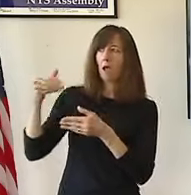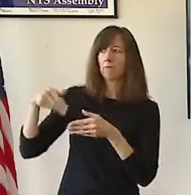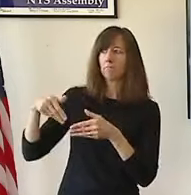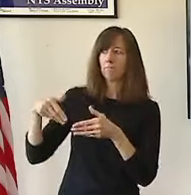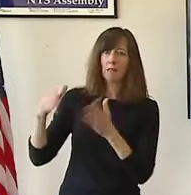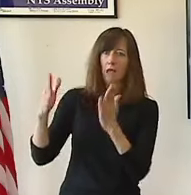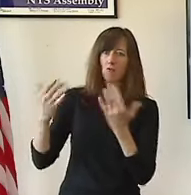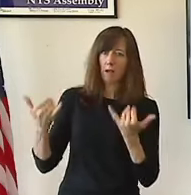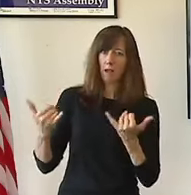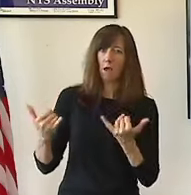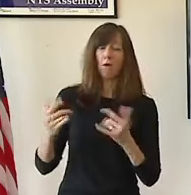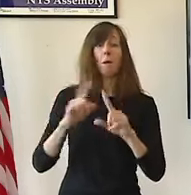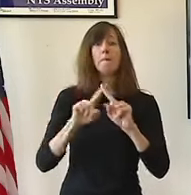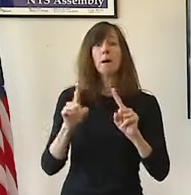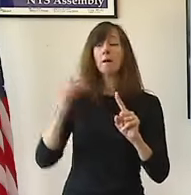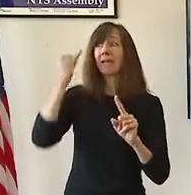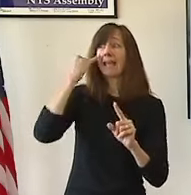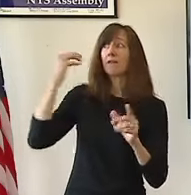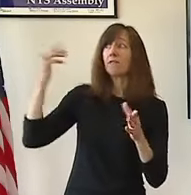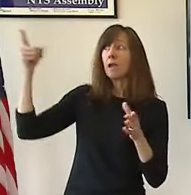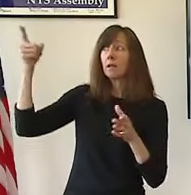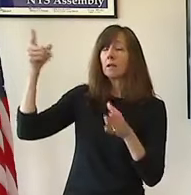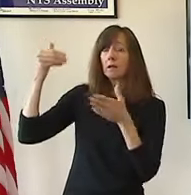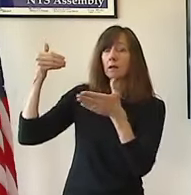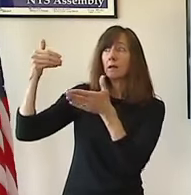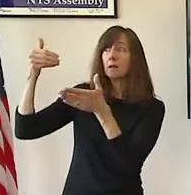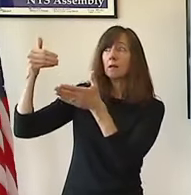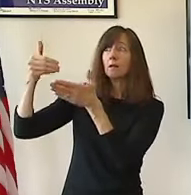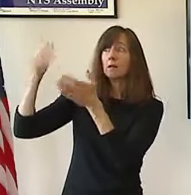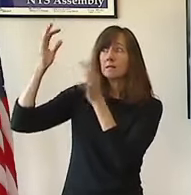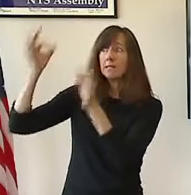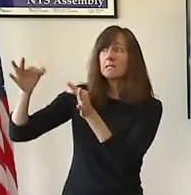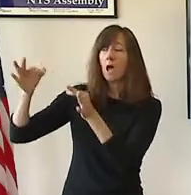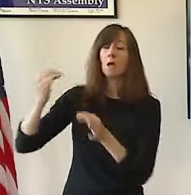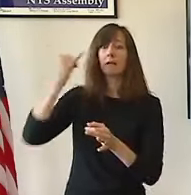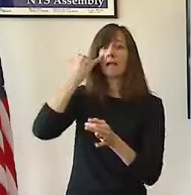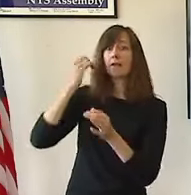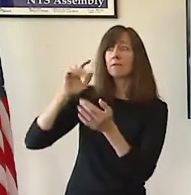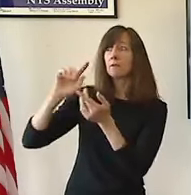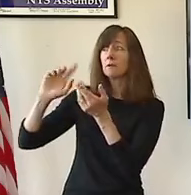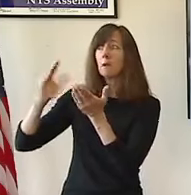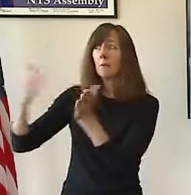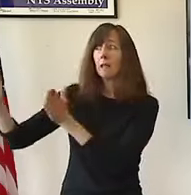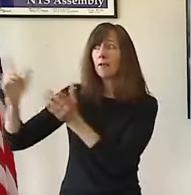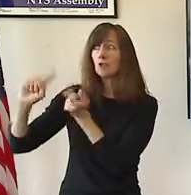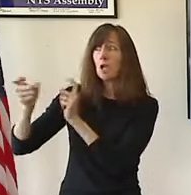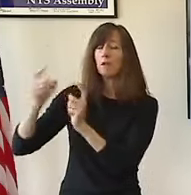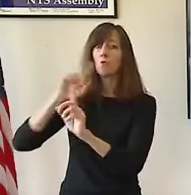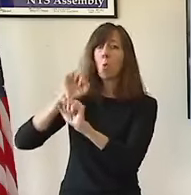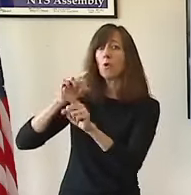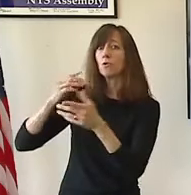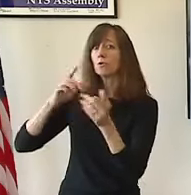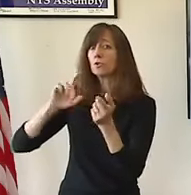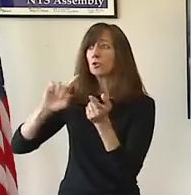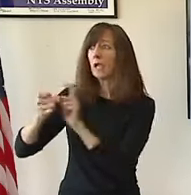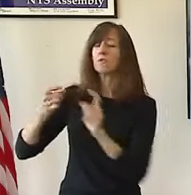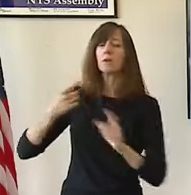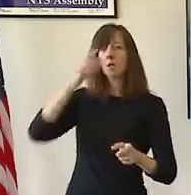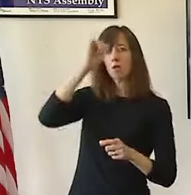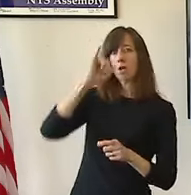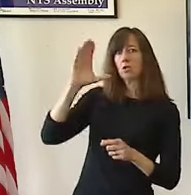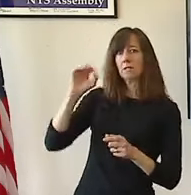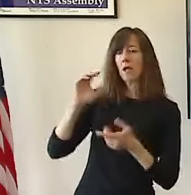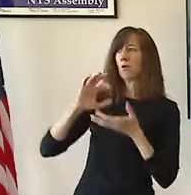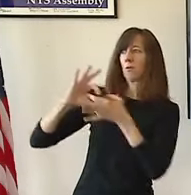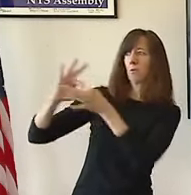Dutchess County stands ready to work with the school district. If those plans change or those orders change quickly, we'll try to be of as much assistance as we can. I